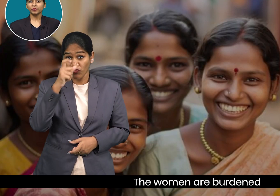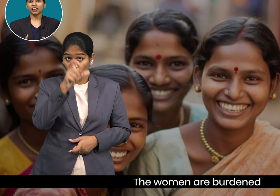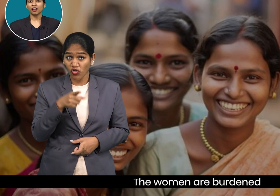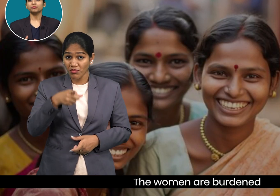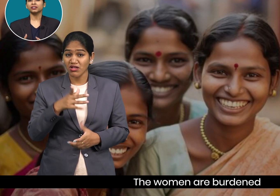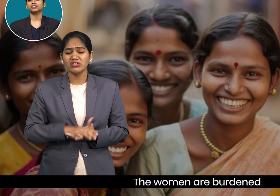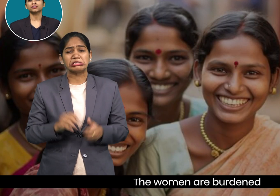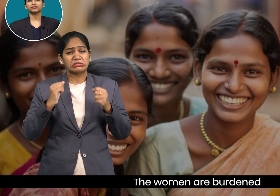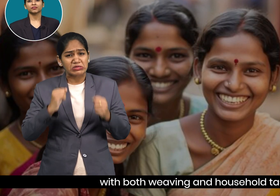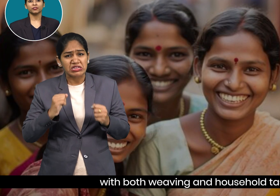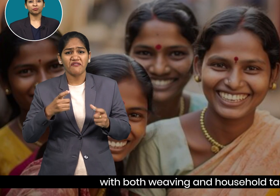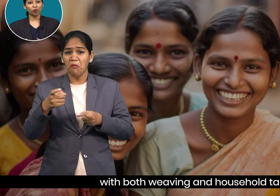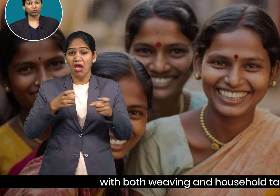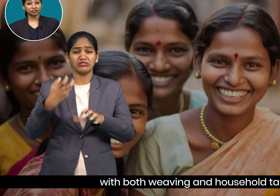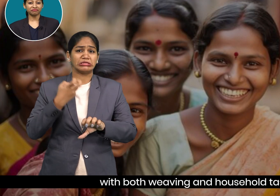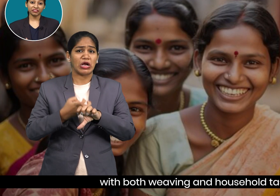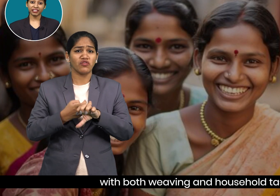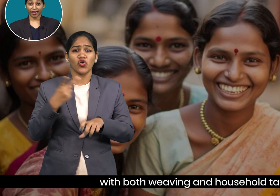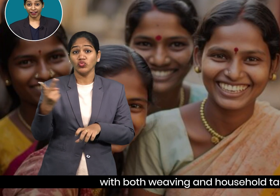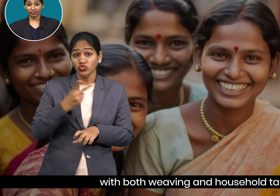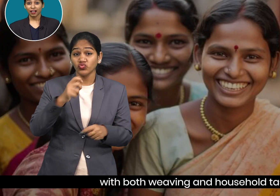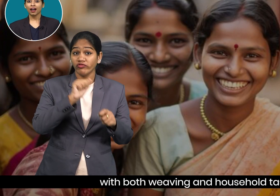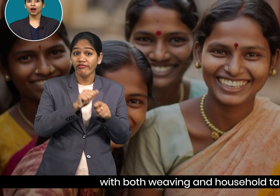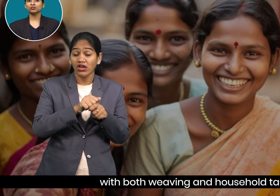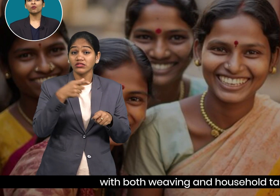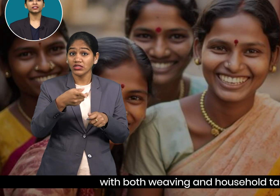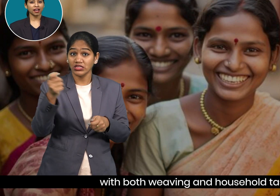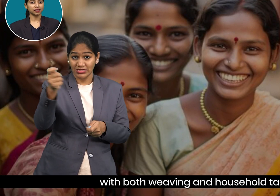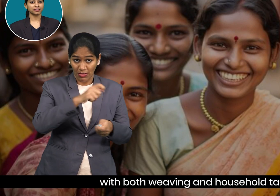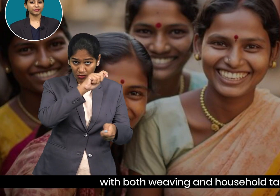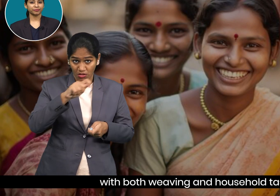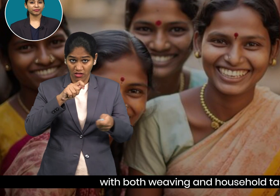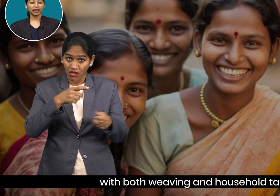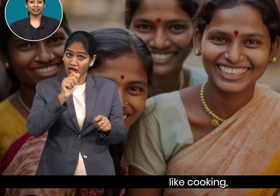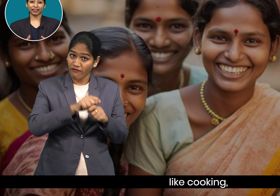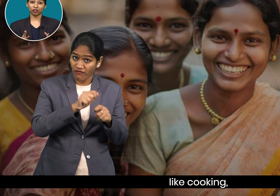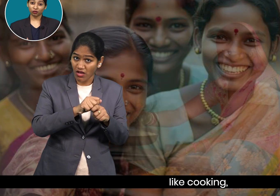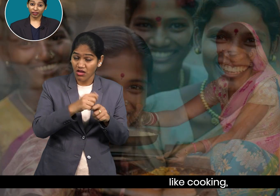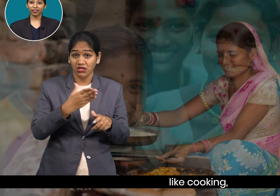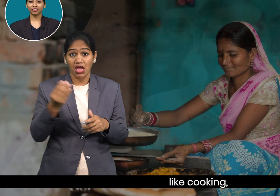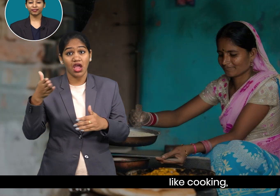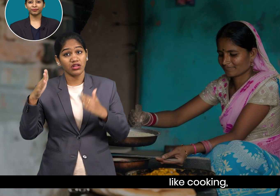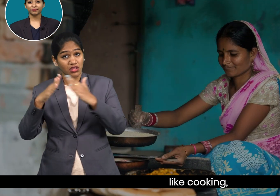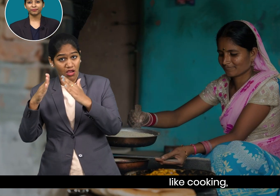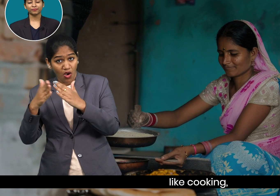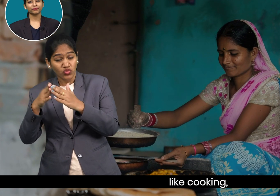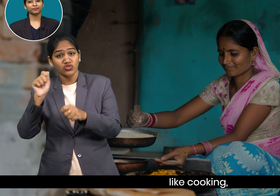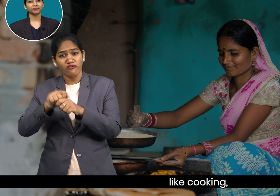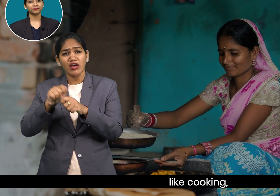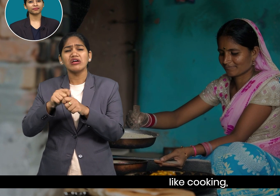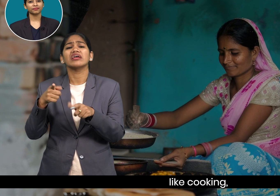The women are burdened with both weaving and household tasks like cooking,